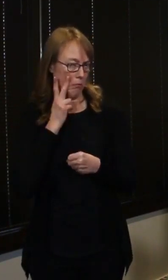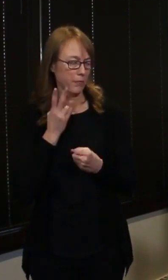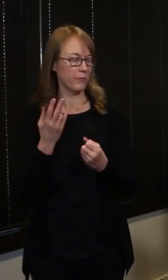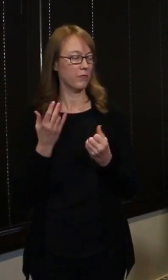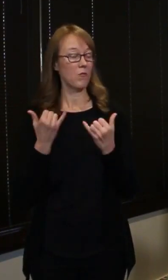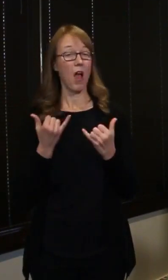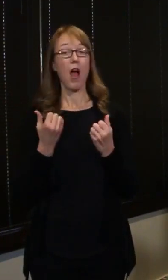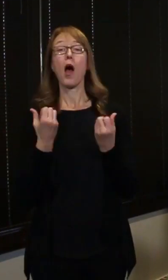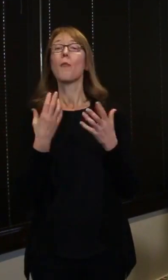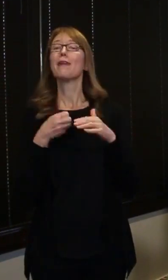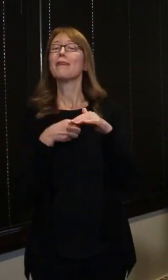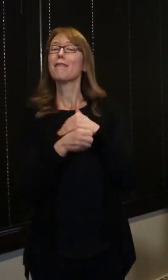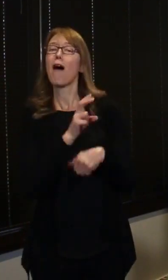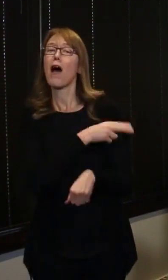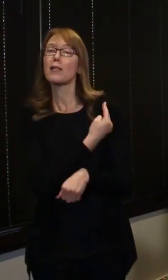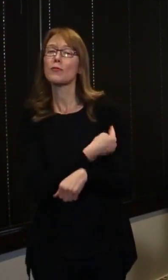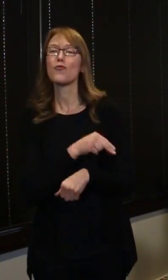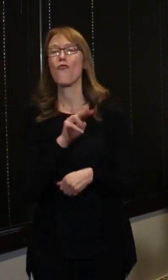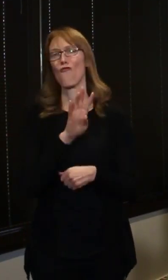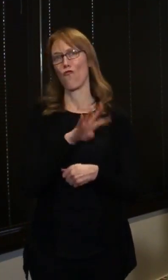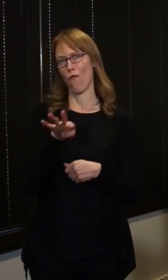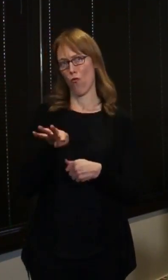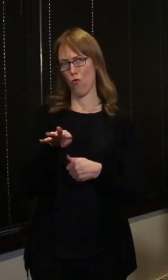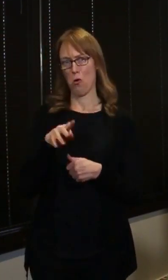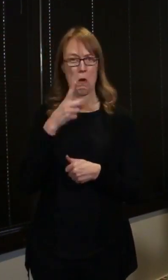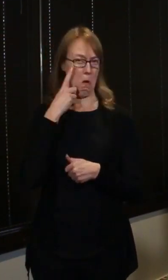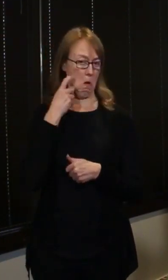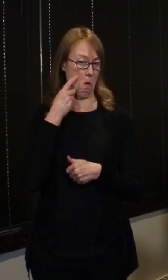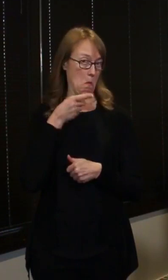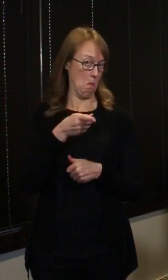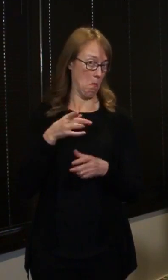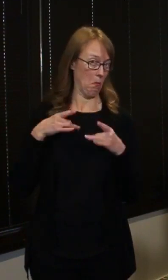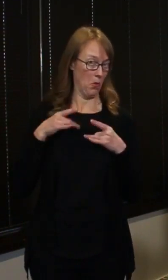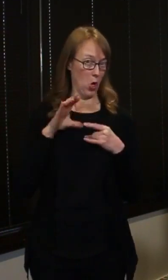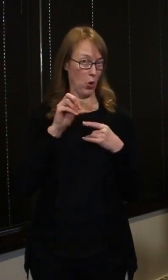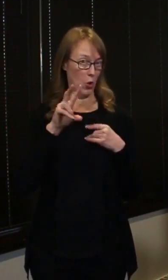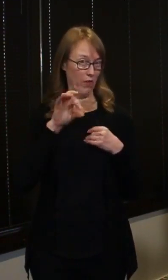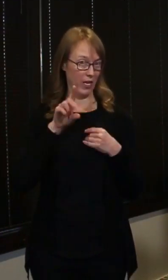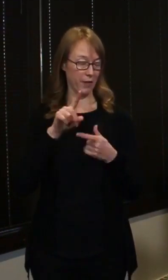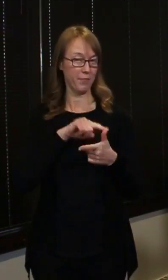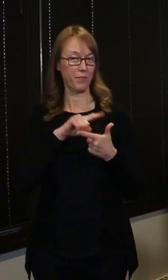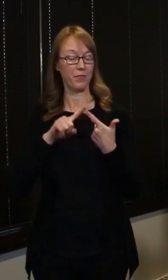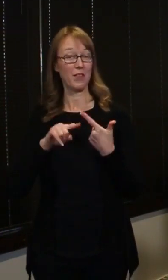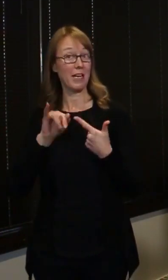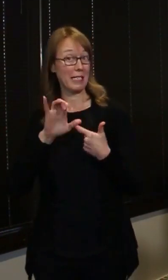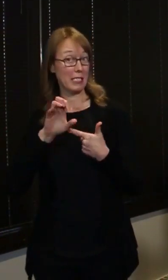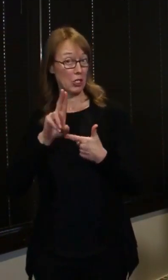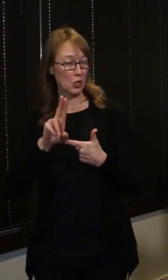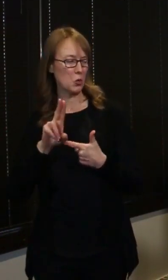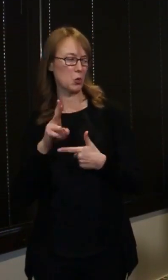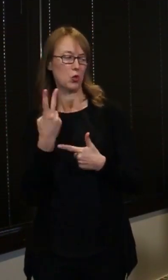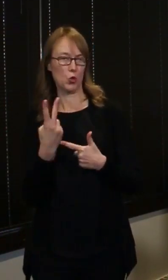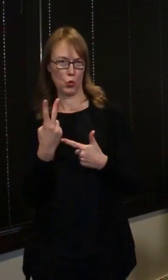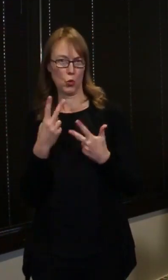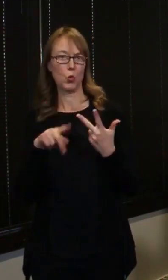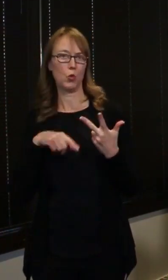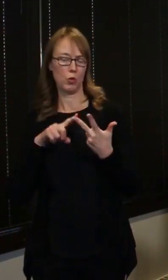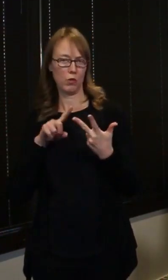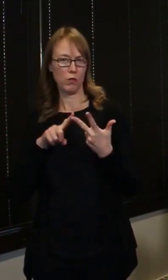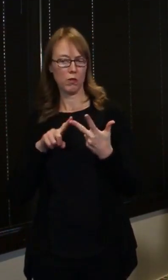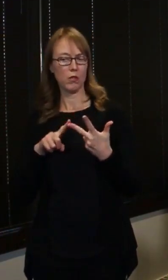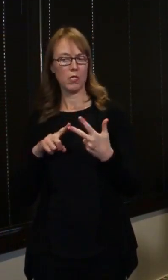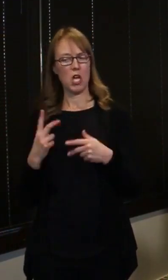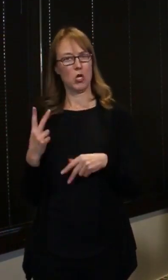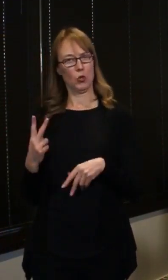patients hospitalized with suspected COVID. We have 2 suspected COVID patients in our intensive care units, and we have 2 suspected